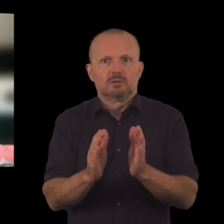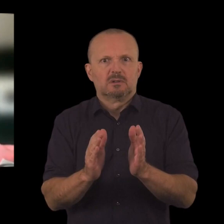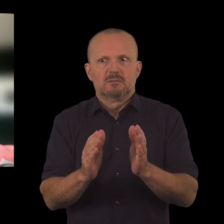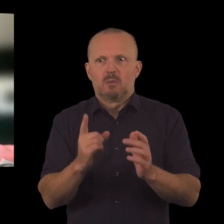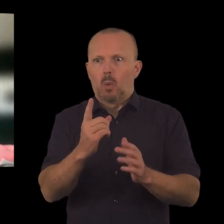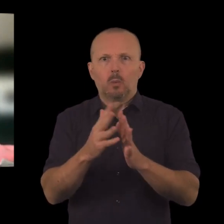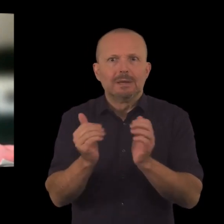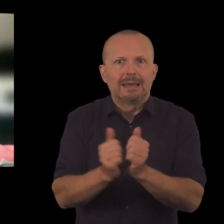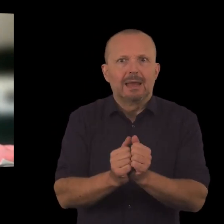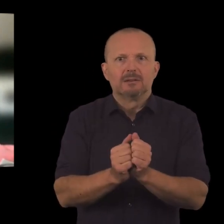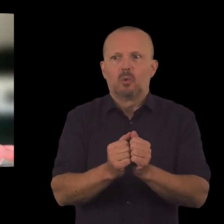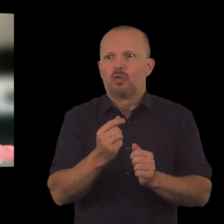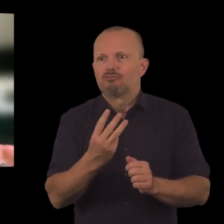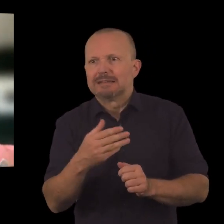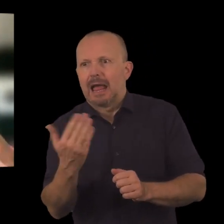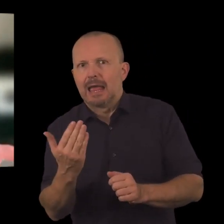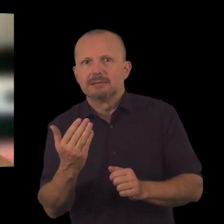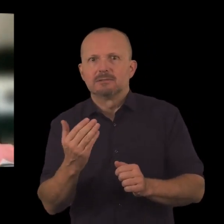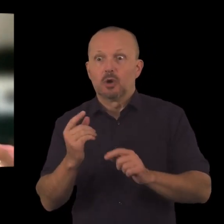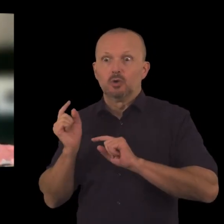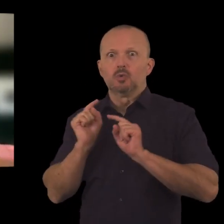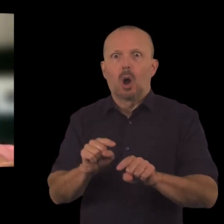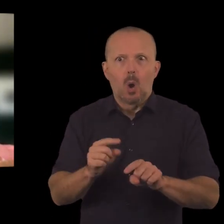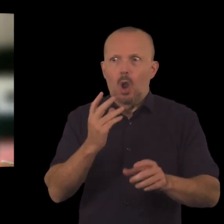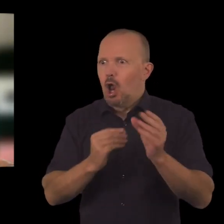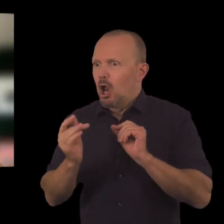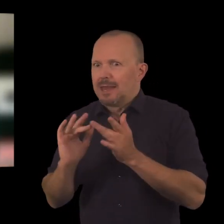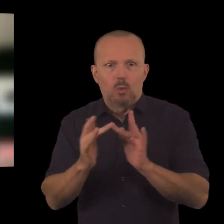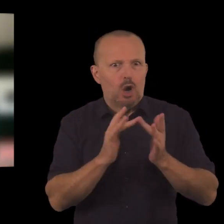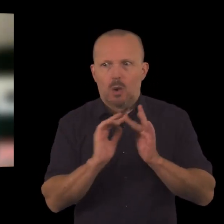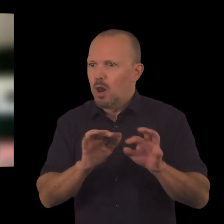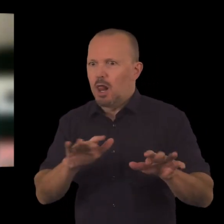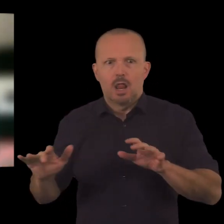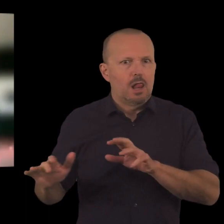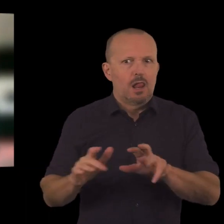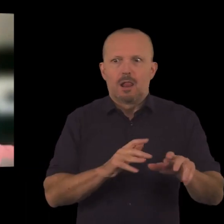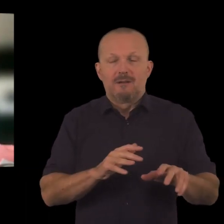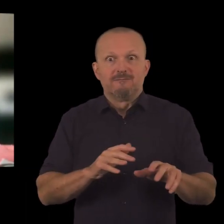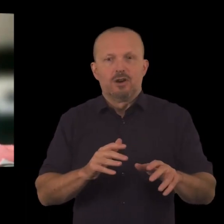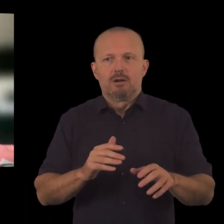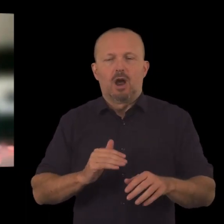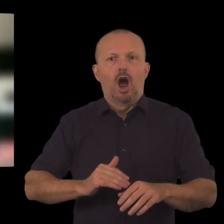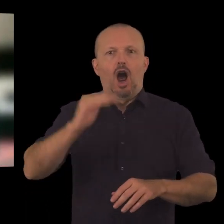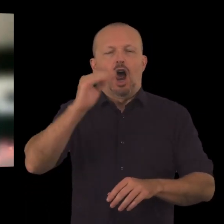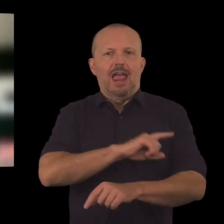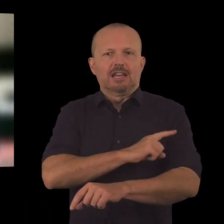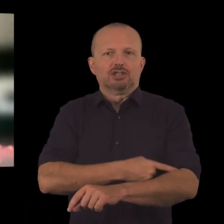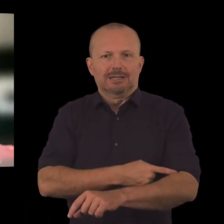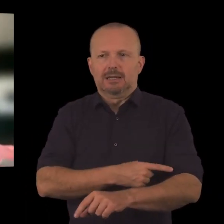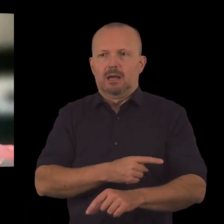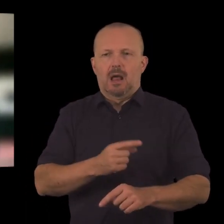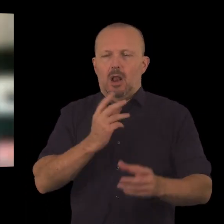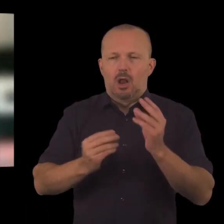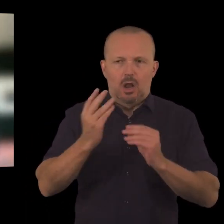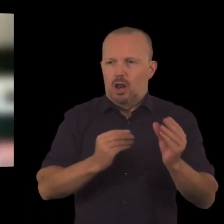festival, right, the nature of a festival is that they're short, intense bursts of time and energy,